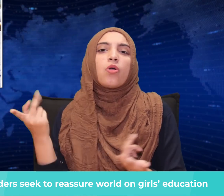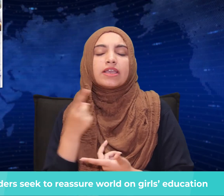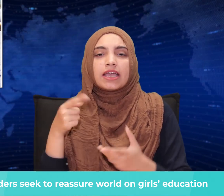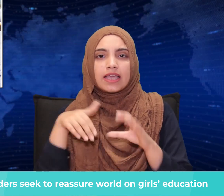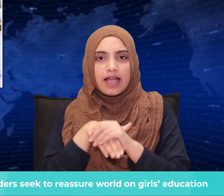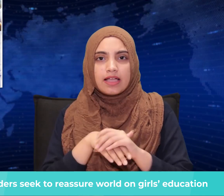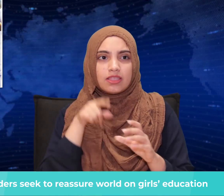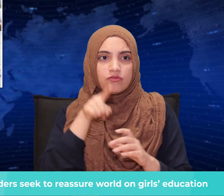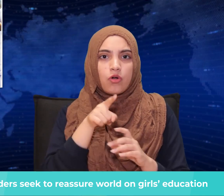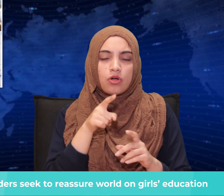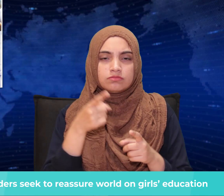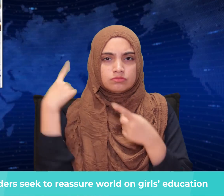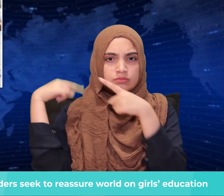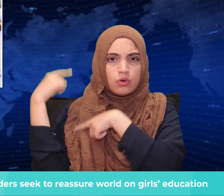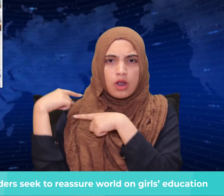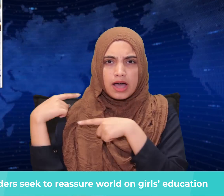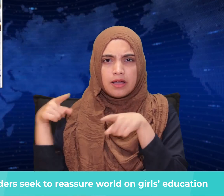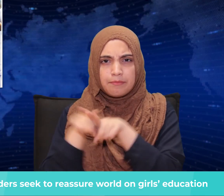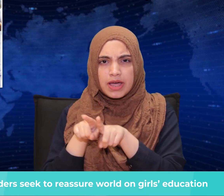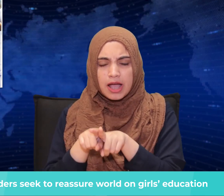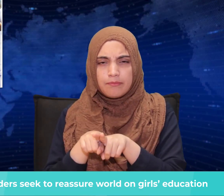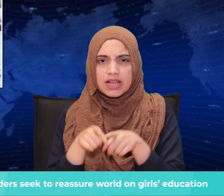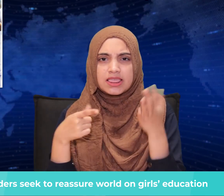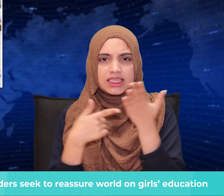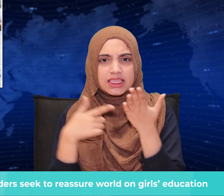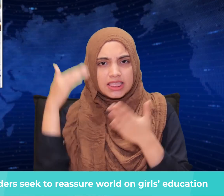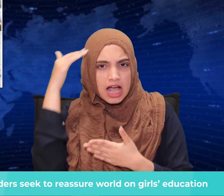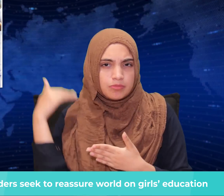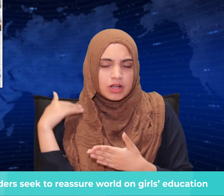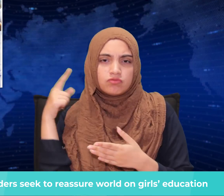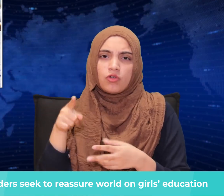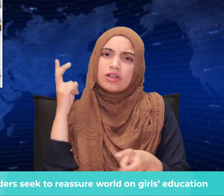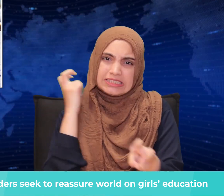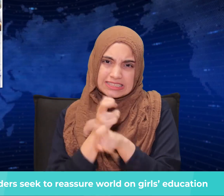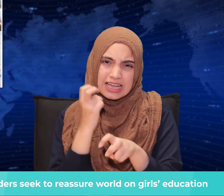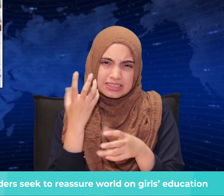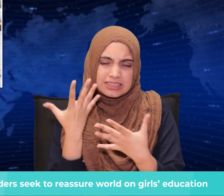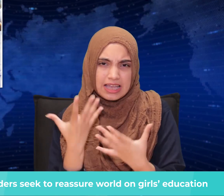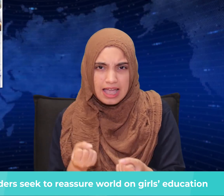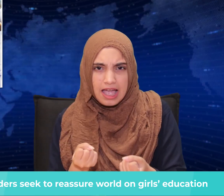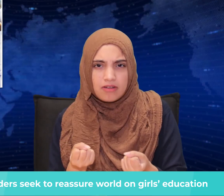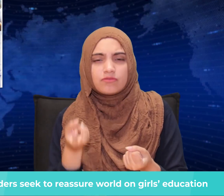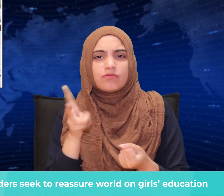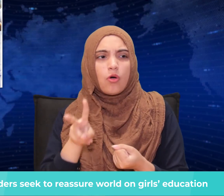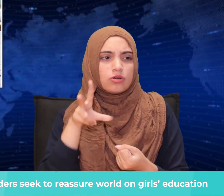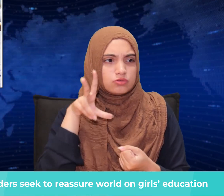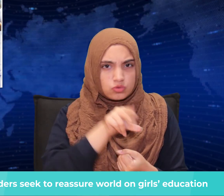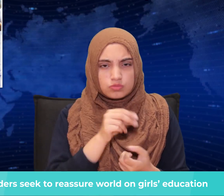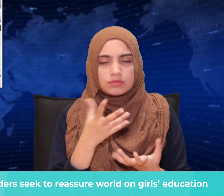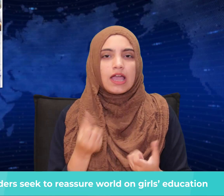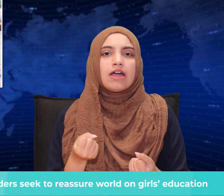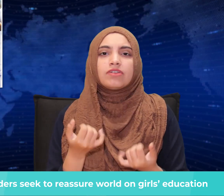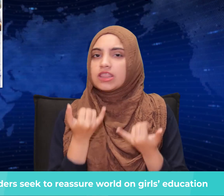West that, like the past, the Taliban would impose some repressive ideology on the Afghans.